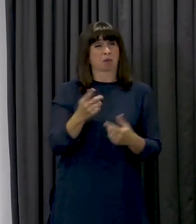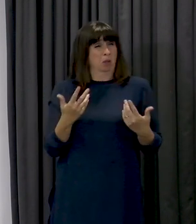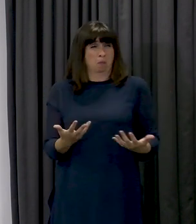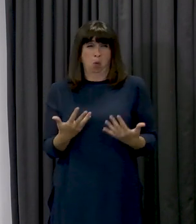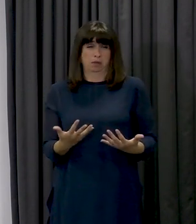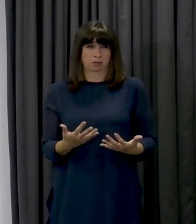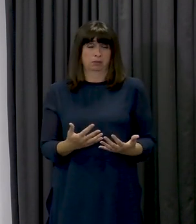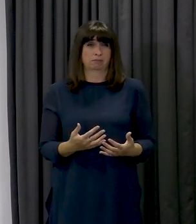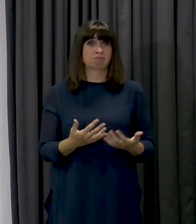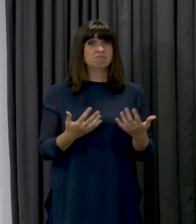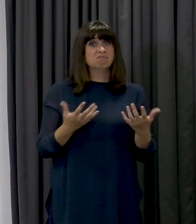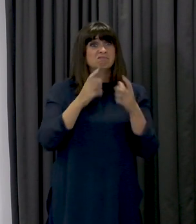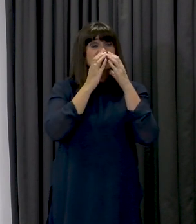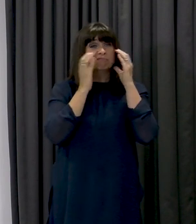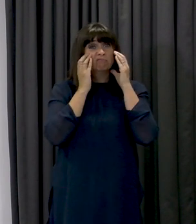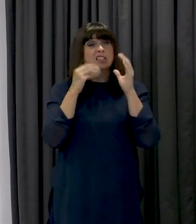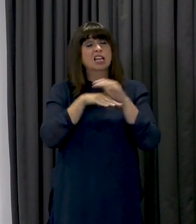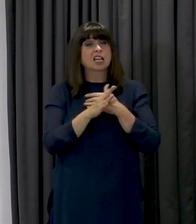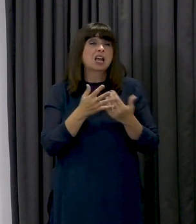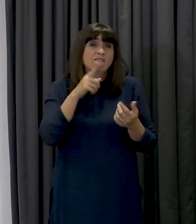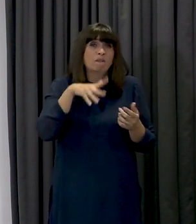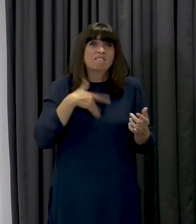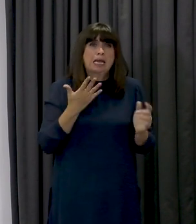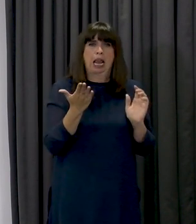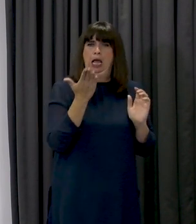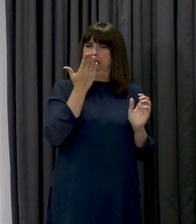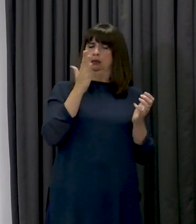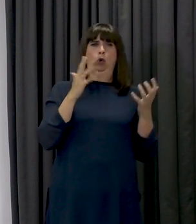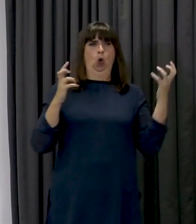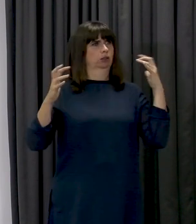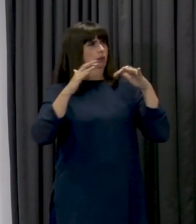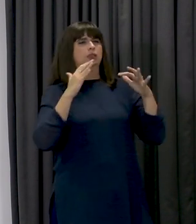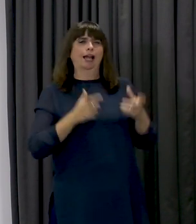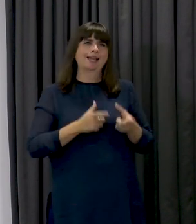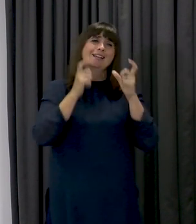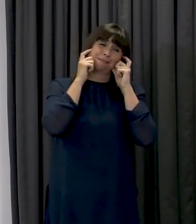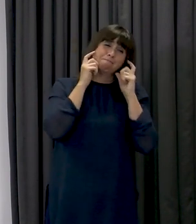positively advise people to wear face coverings where they are in crowded locations.